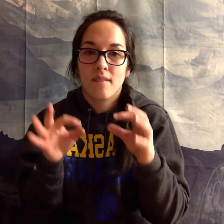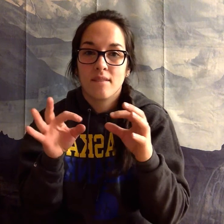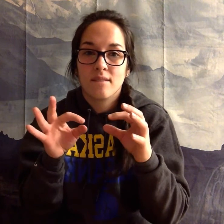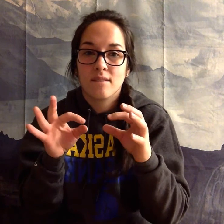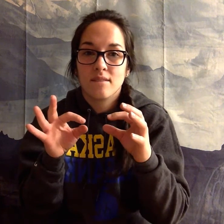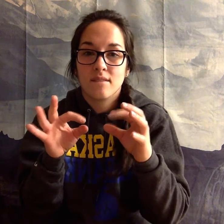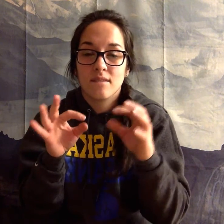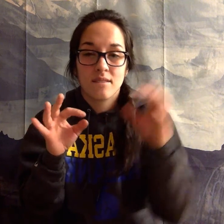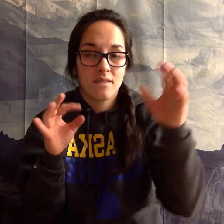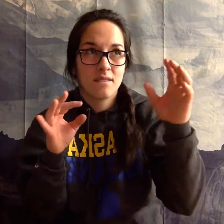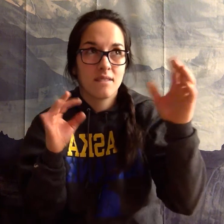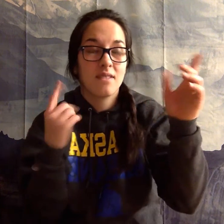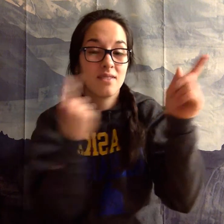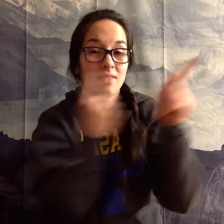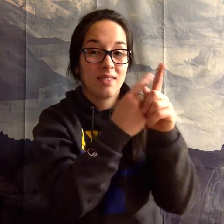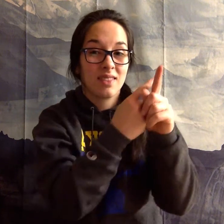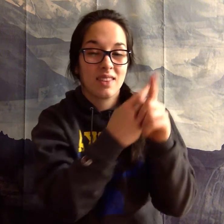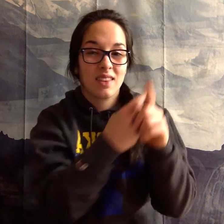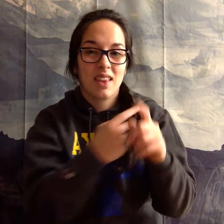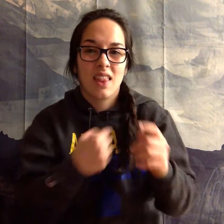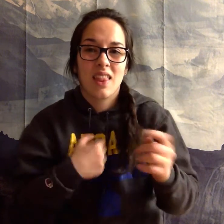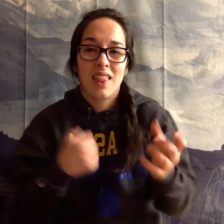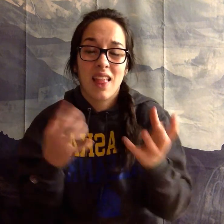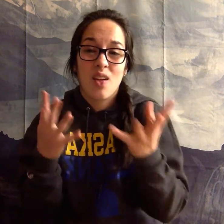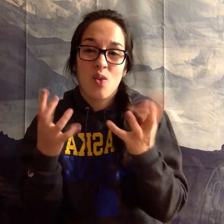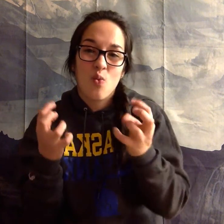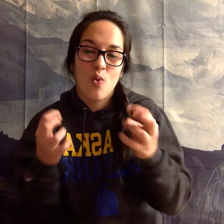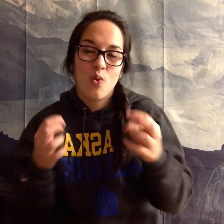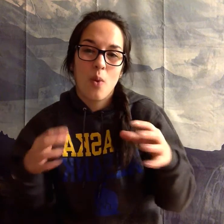Well, if you're suddenly interested in dance, you're ready to remind the ground.